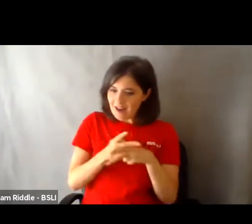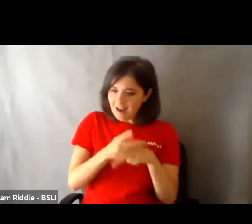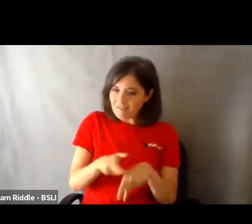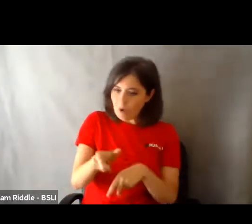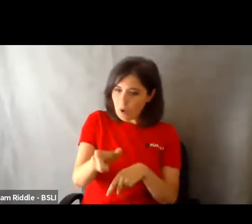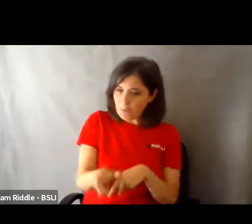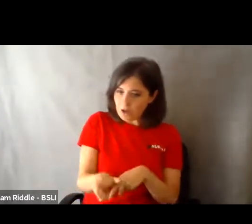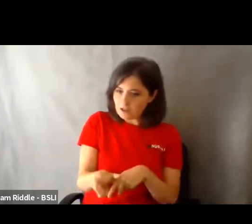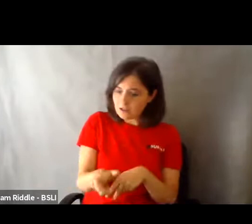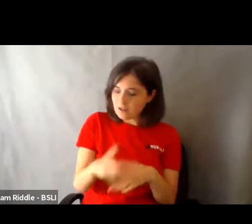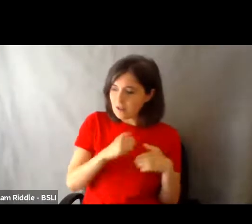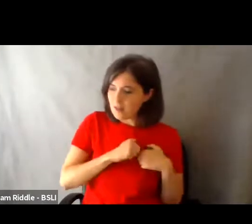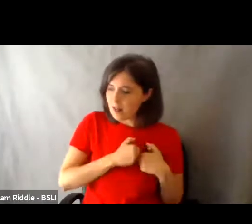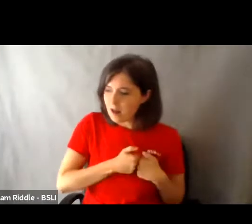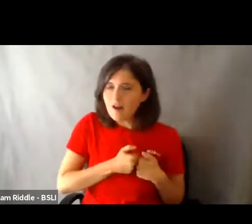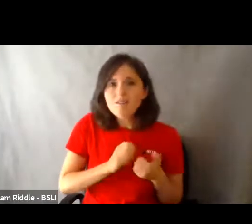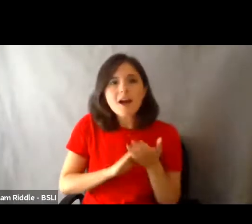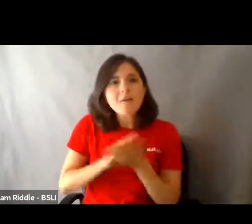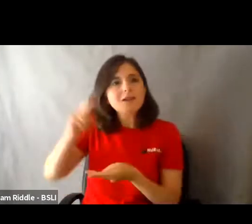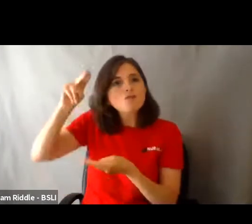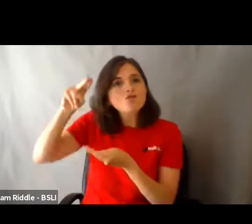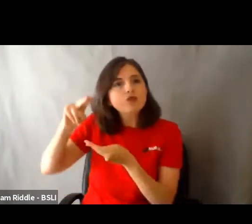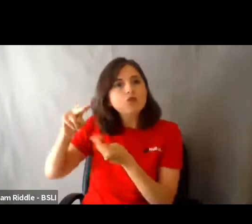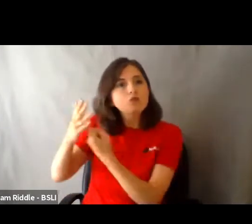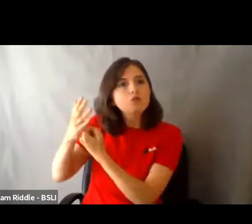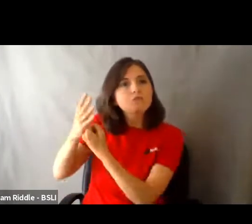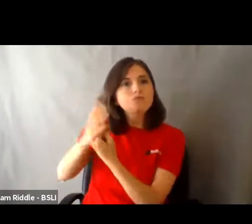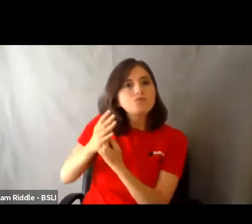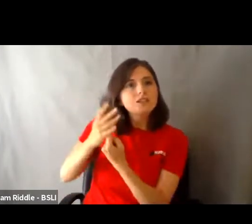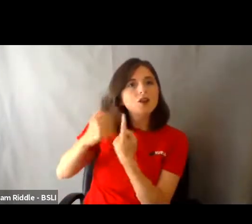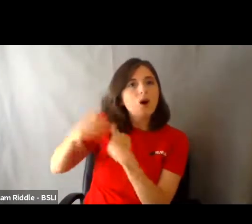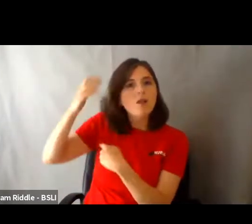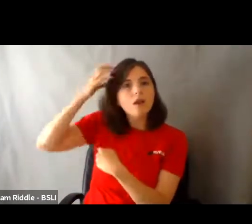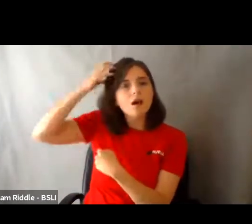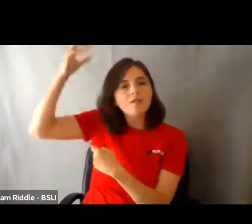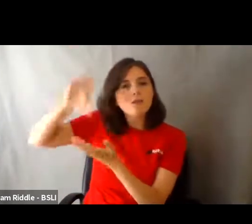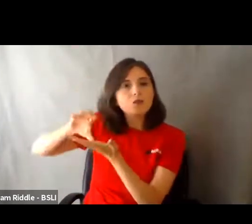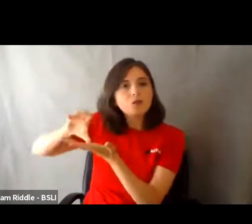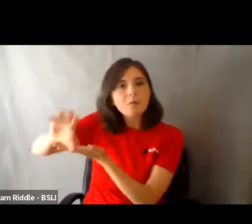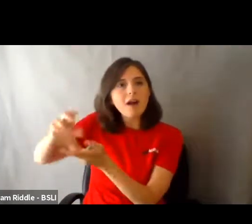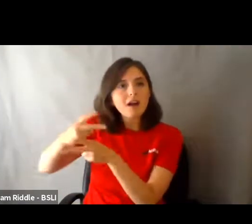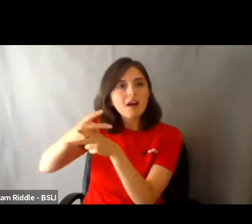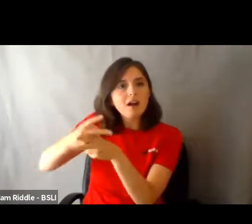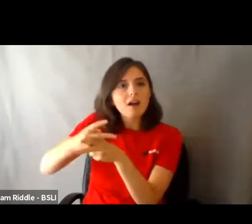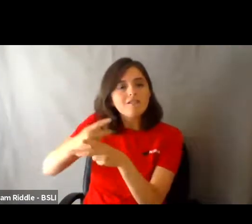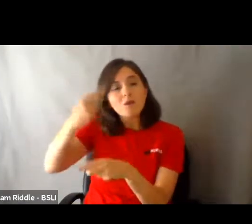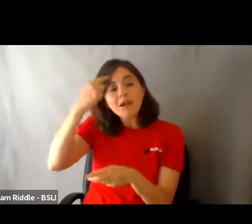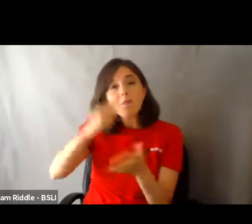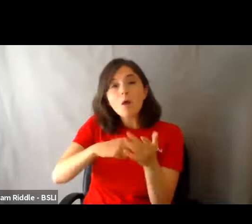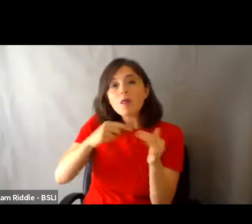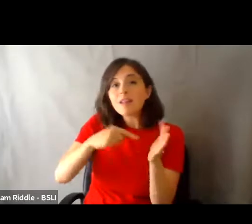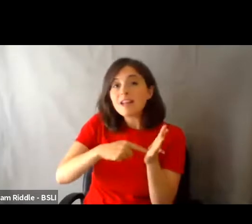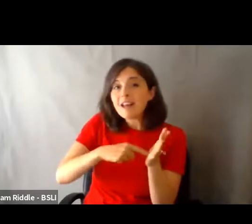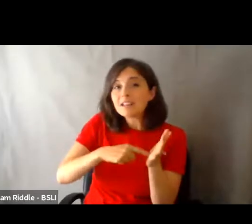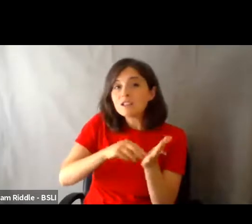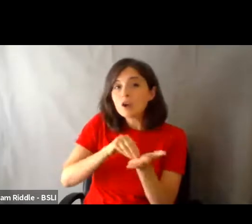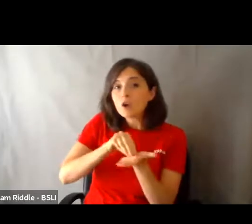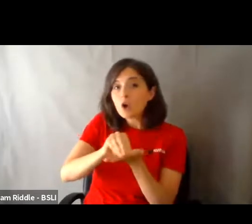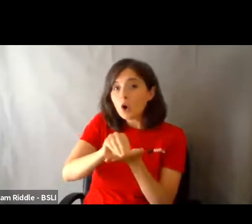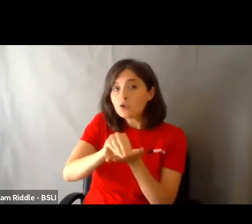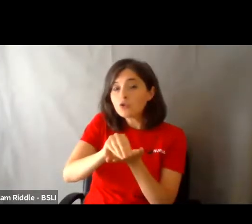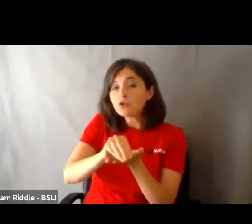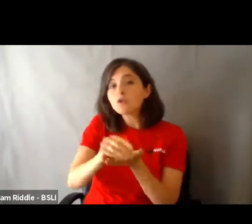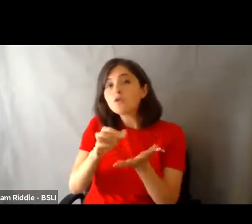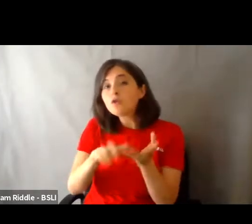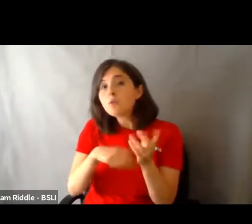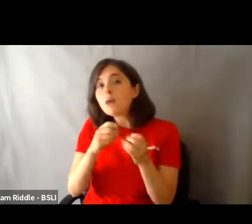and private carers. In considering the net cost of a basic income, this expected saving should be factored into the calculation.